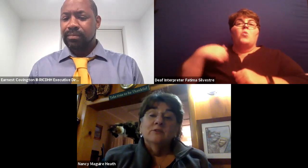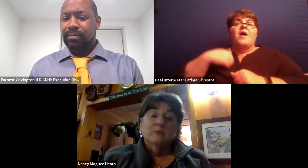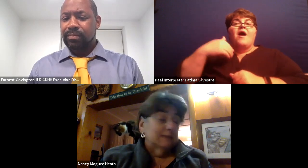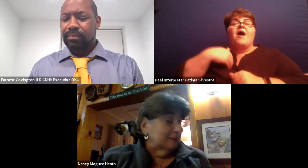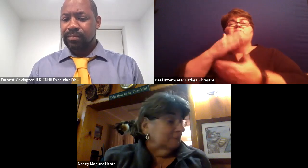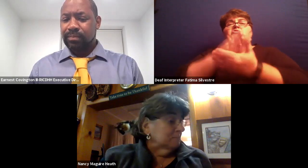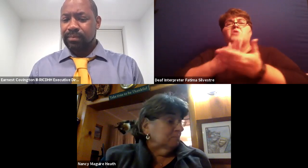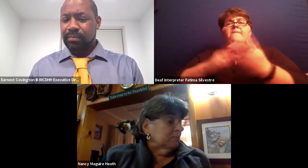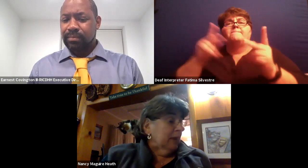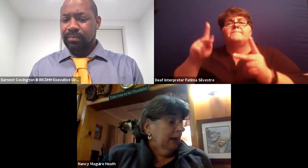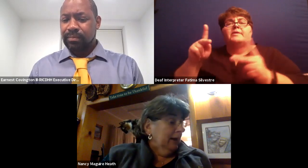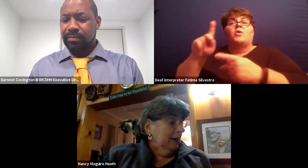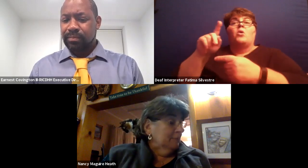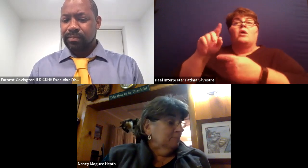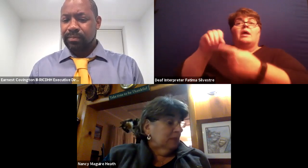and Massachusetts.